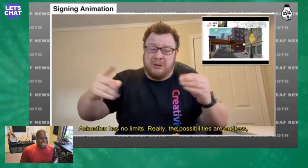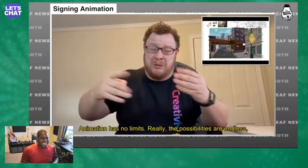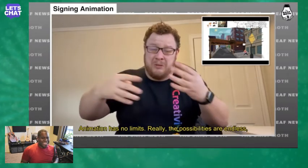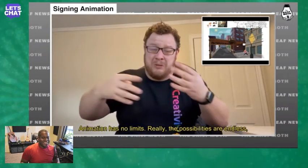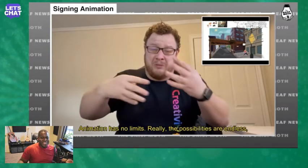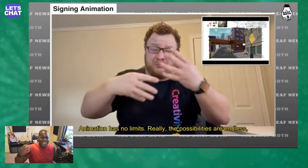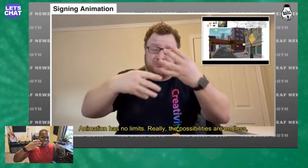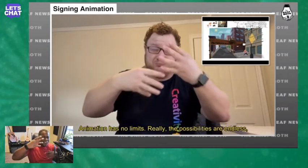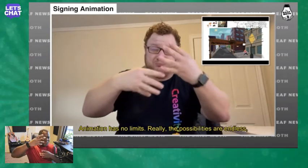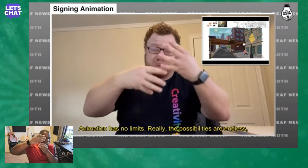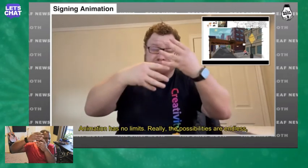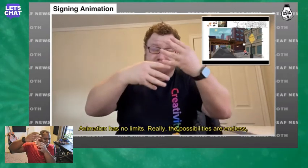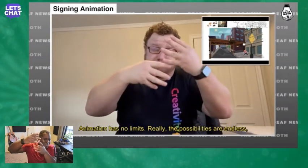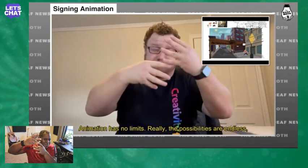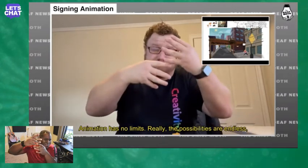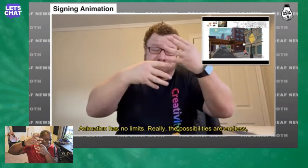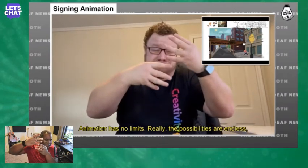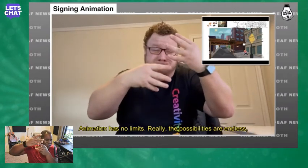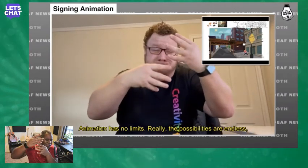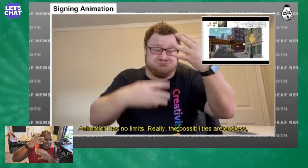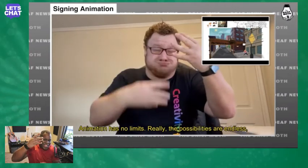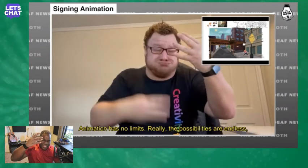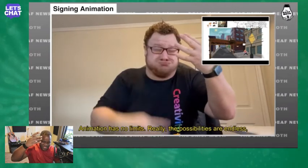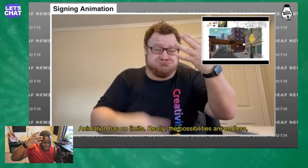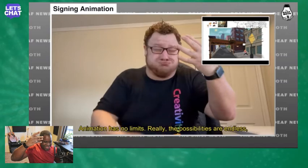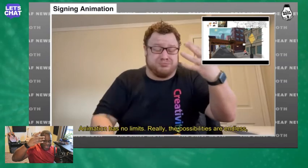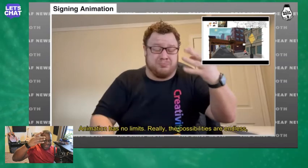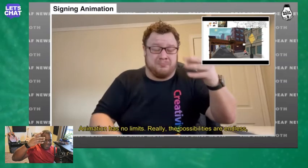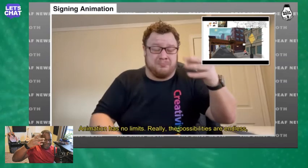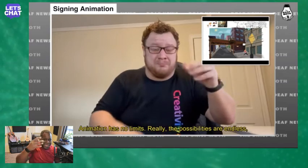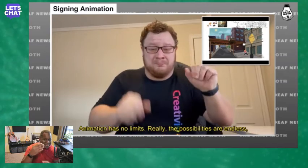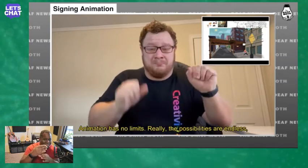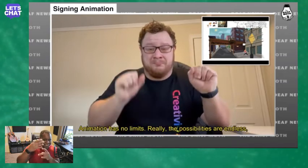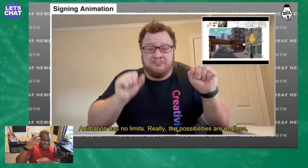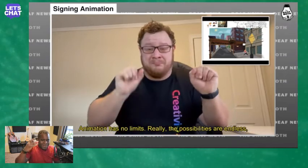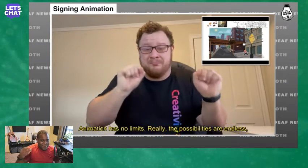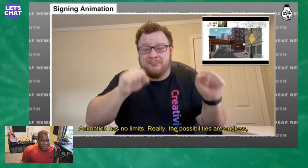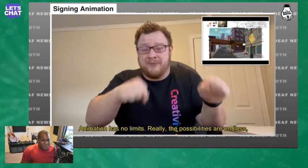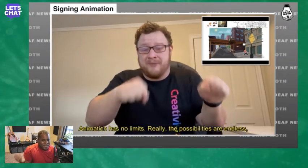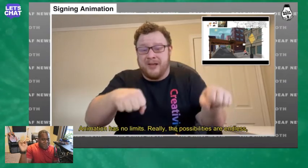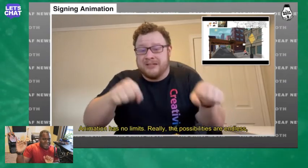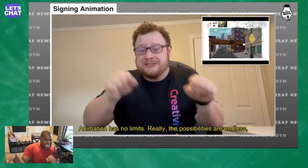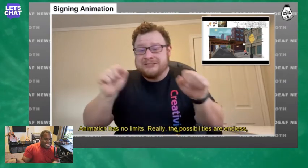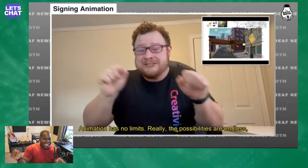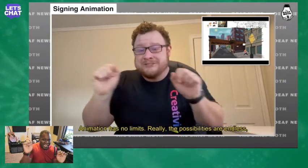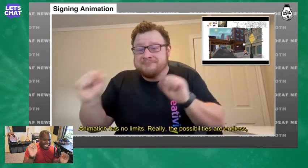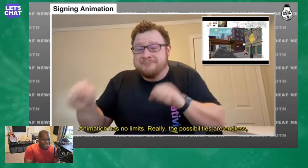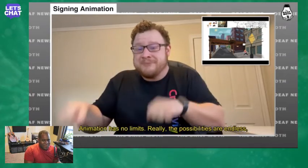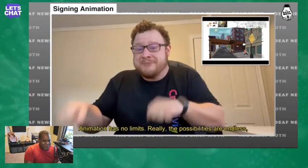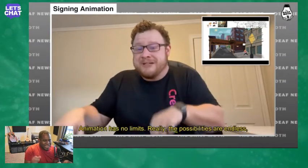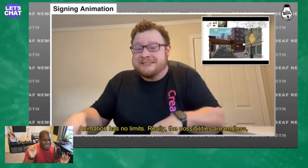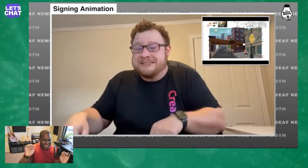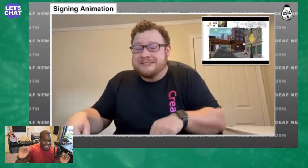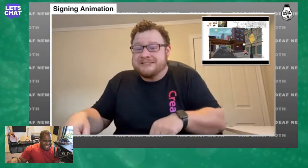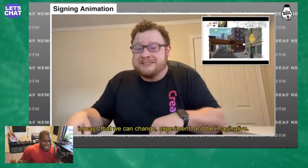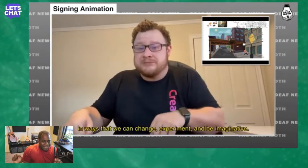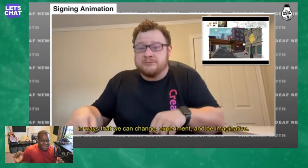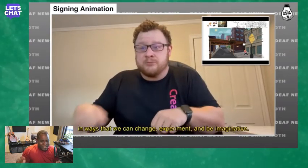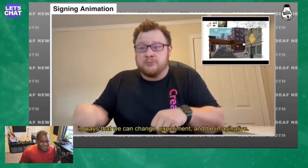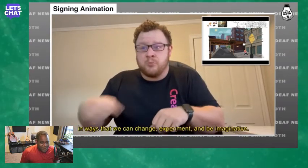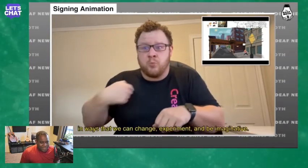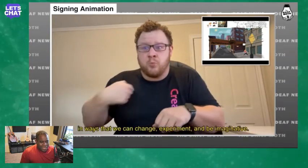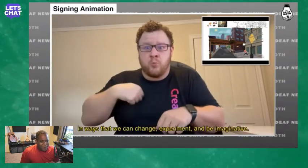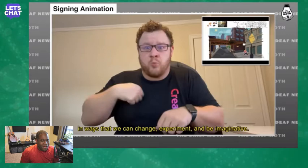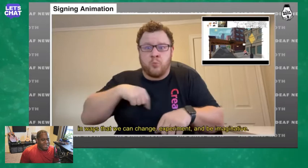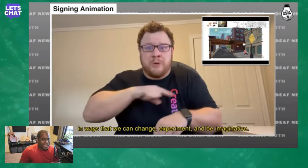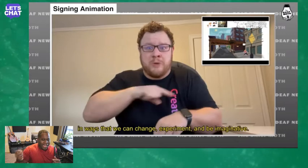on, man. Like, dude, the limits are like endless, baby. They just keep going and going. I can do anything. I can